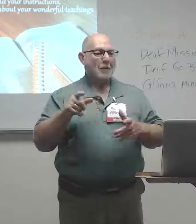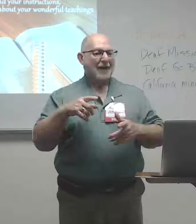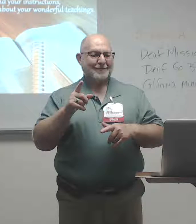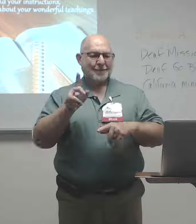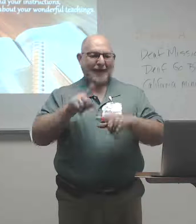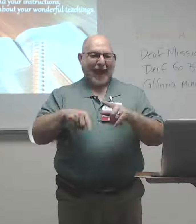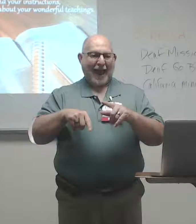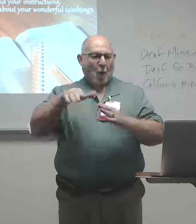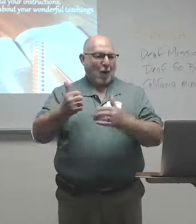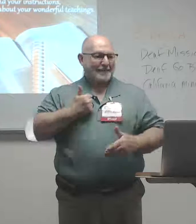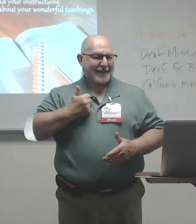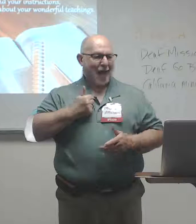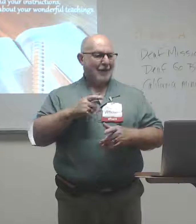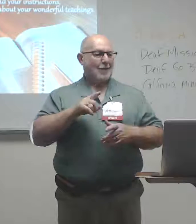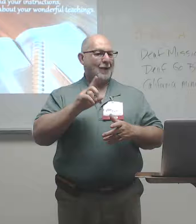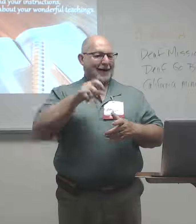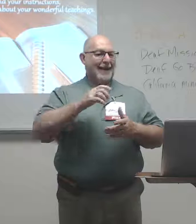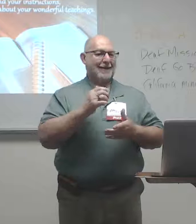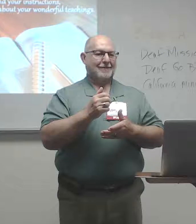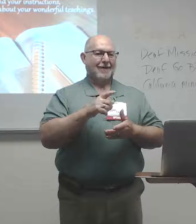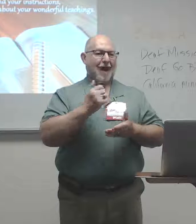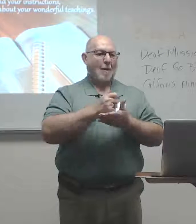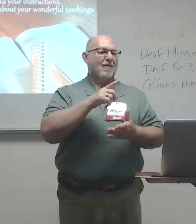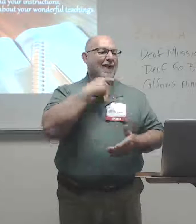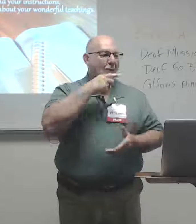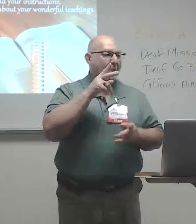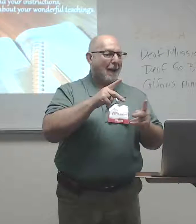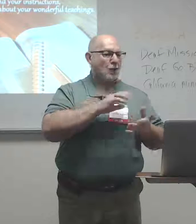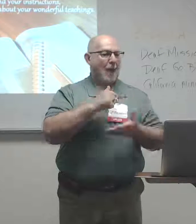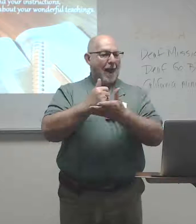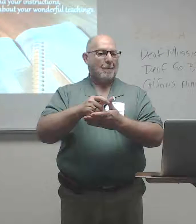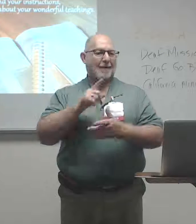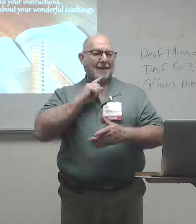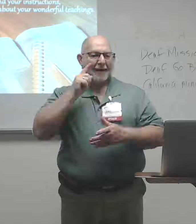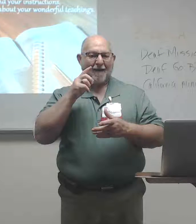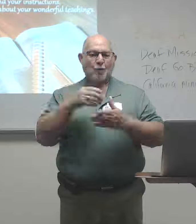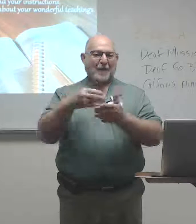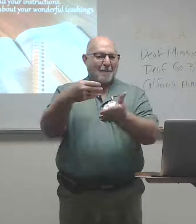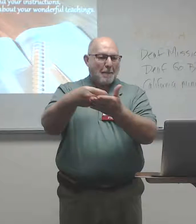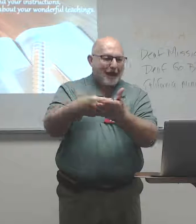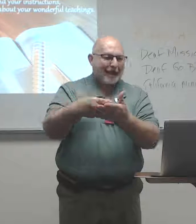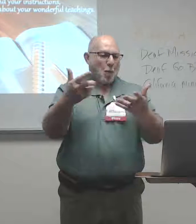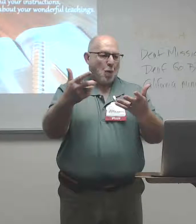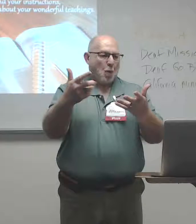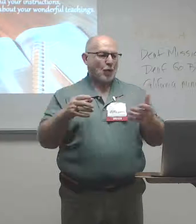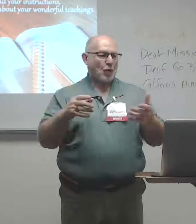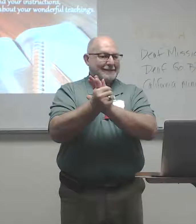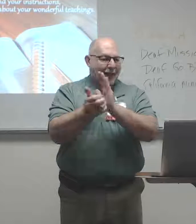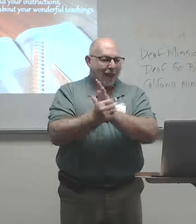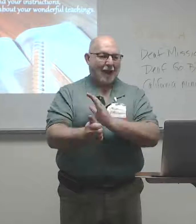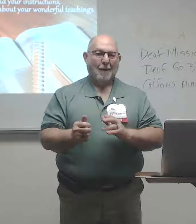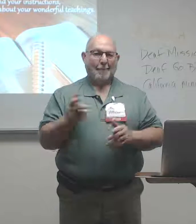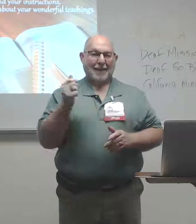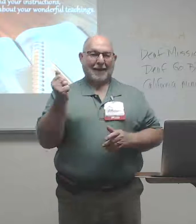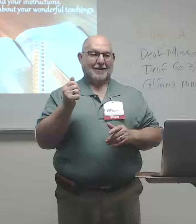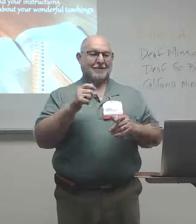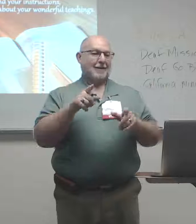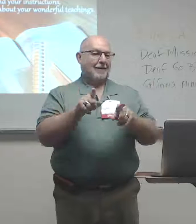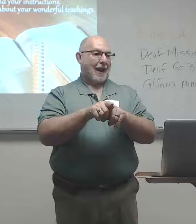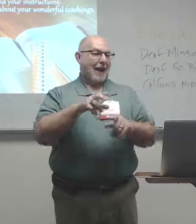Because we can't do all of it now, we need the help of hearing people to help them or whatever. Maybe many different things that we